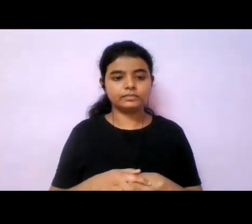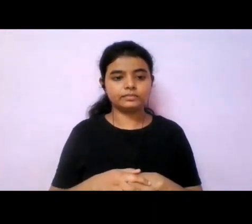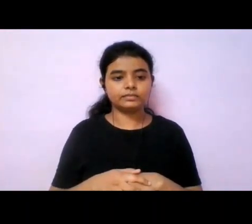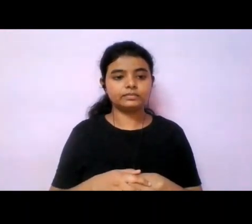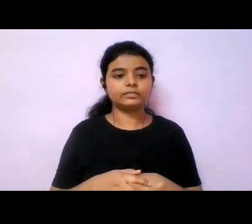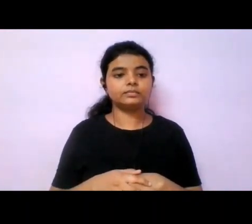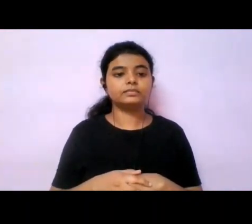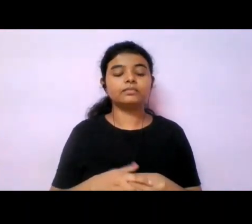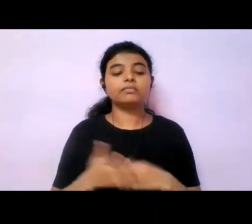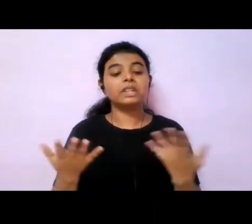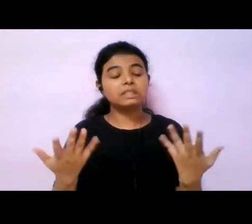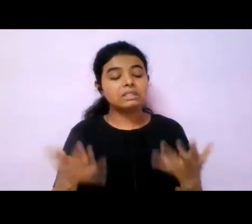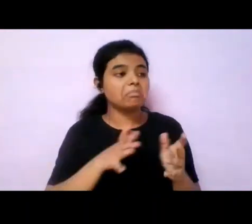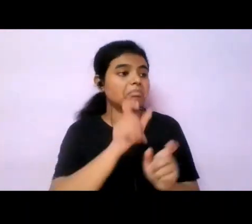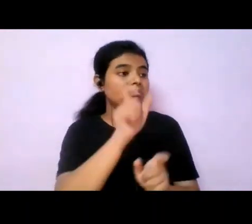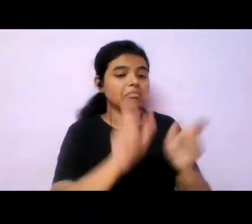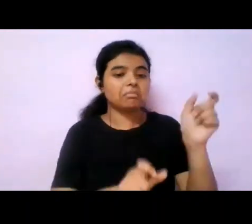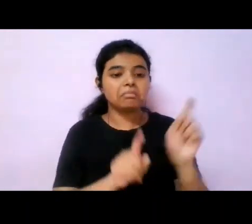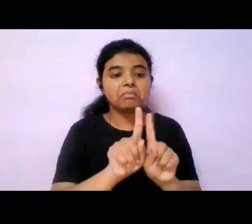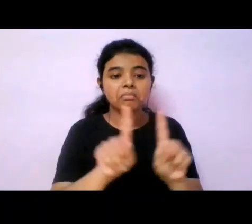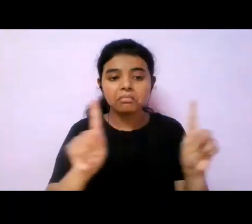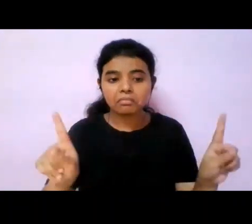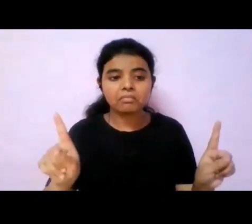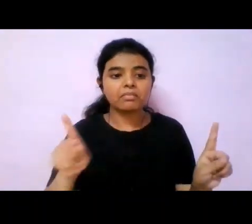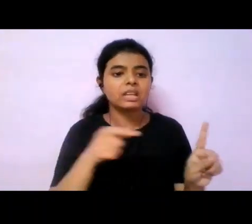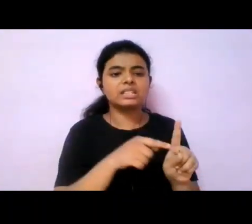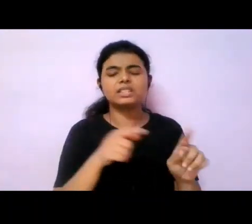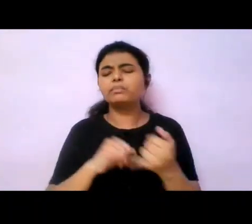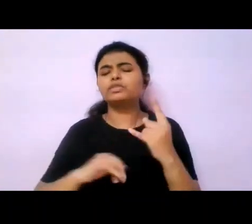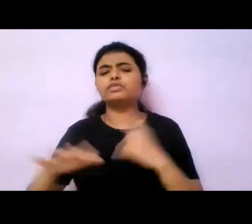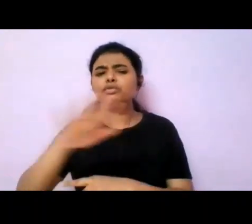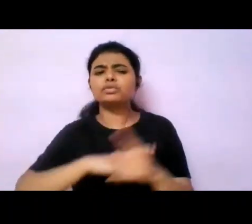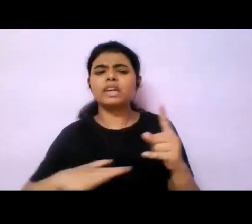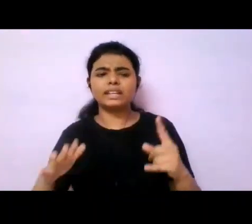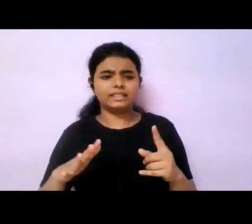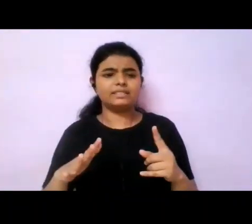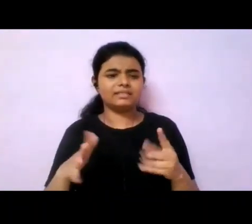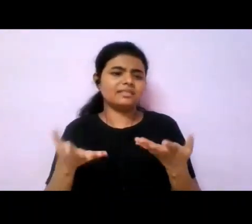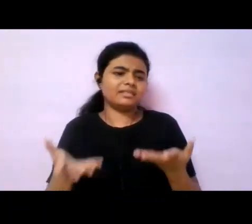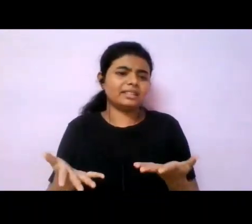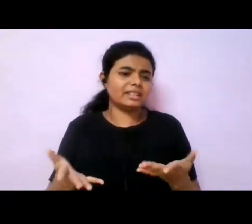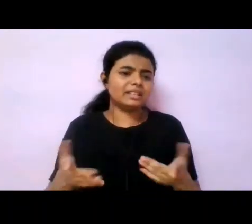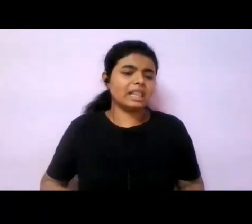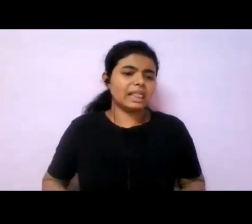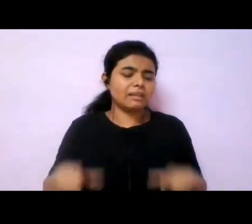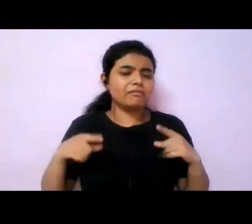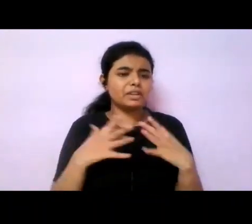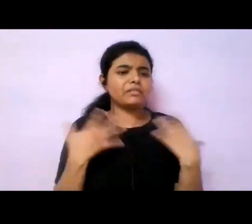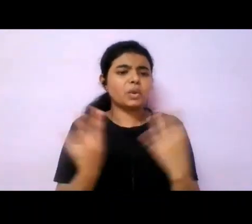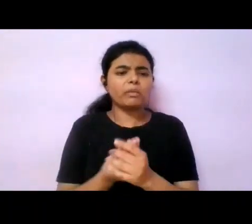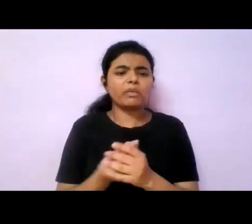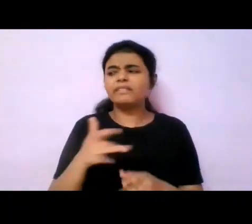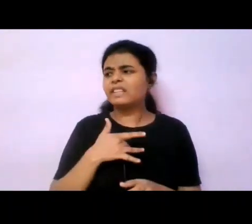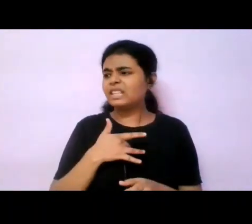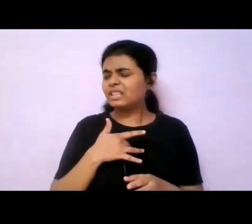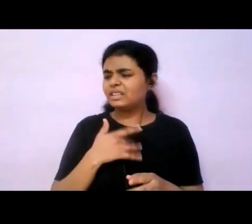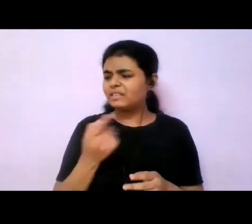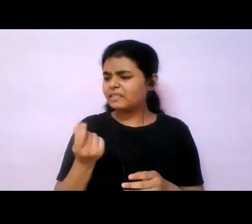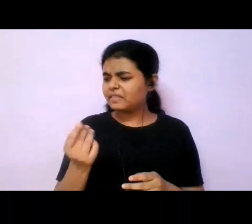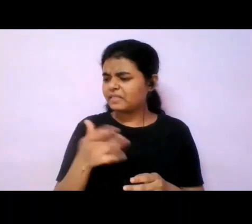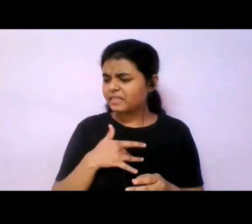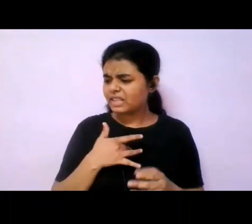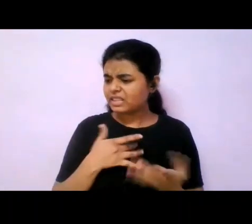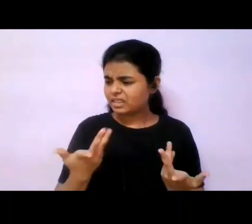Sometimes in the individualistic consumer society that we live in, we often might feel that we only yearn for